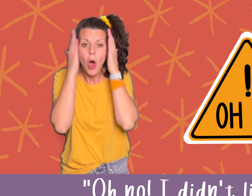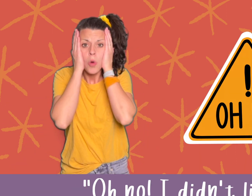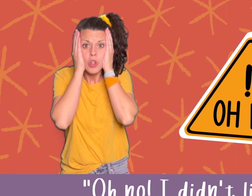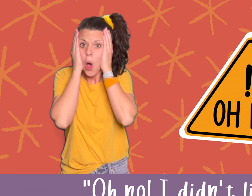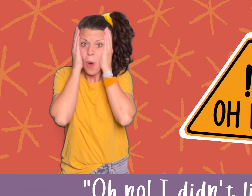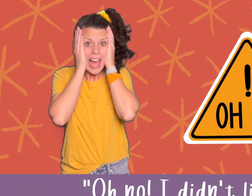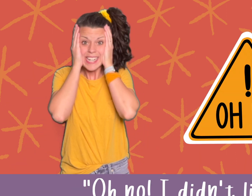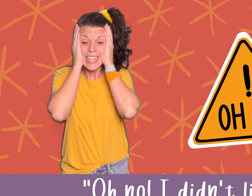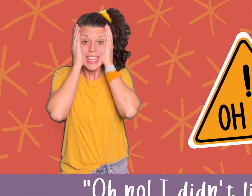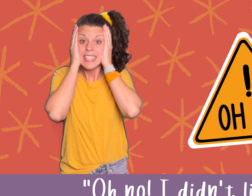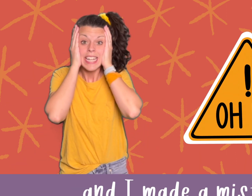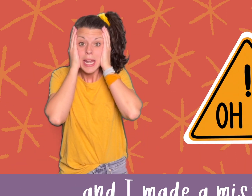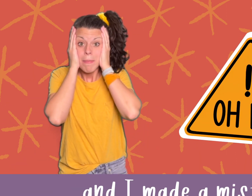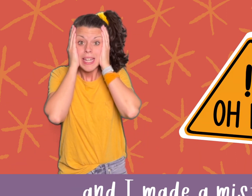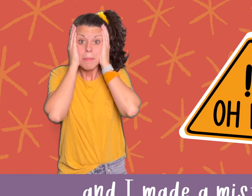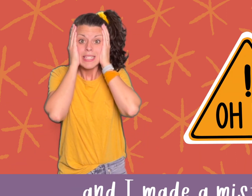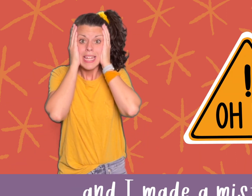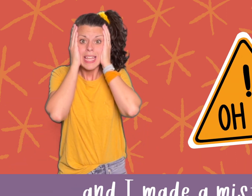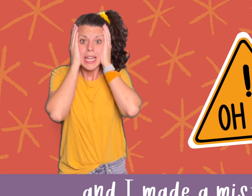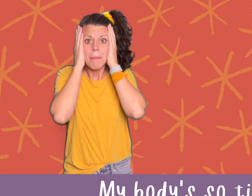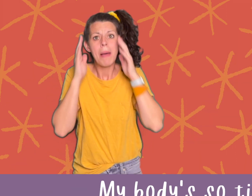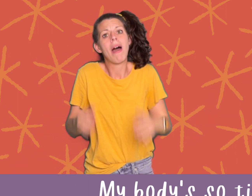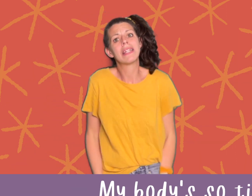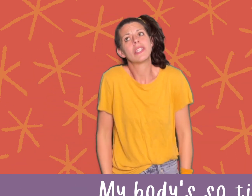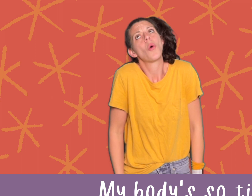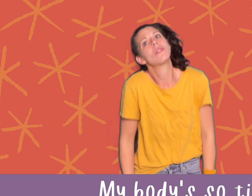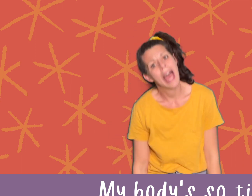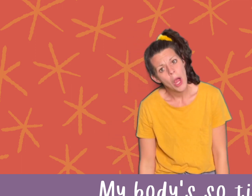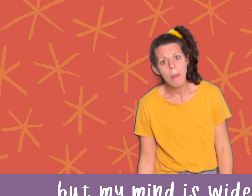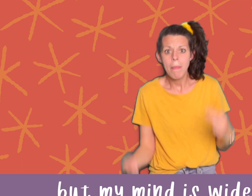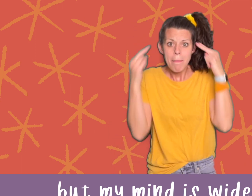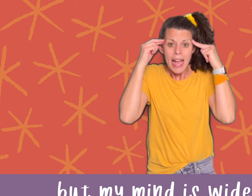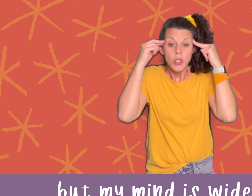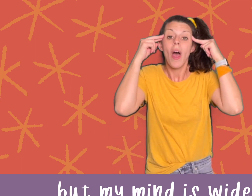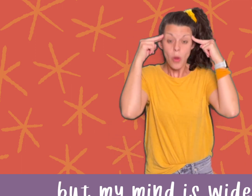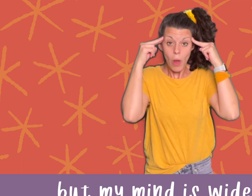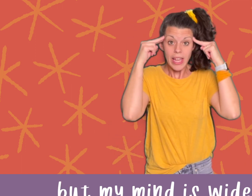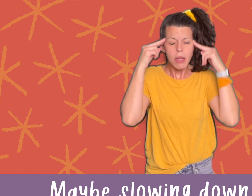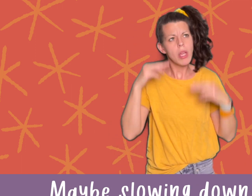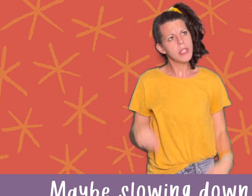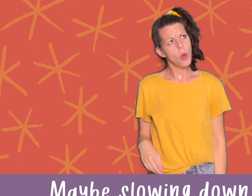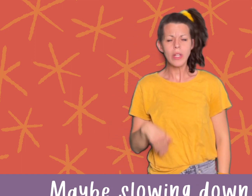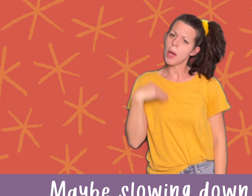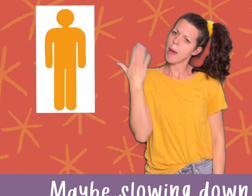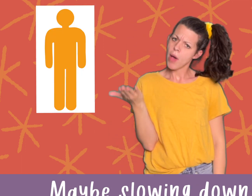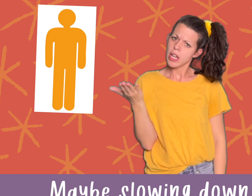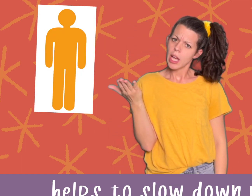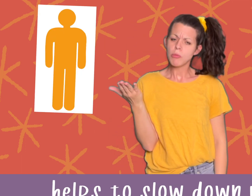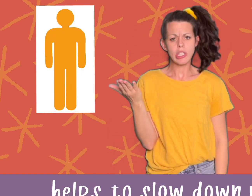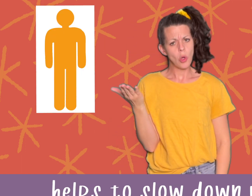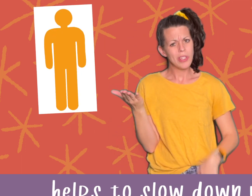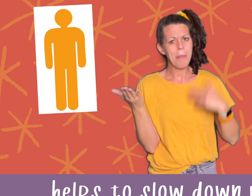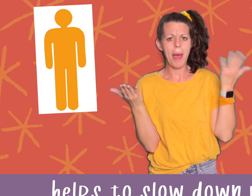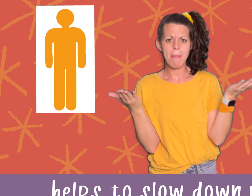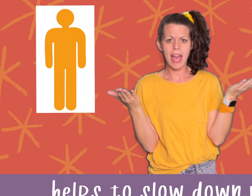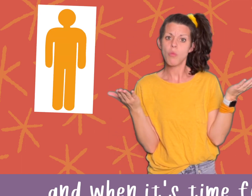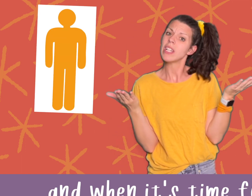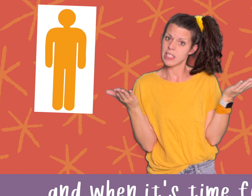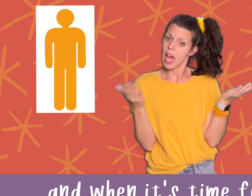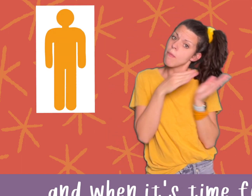oh no, I didn't listen and I made a mistake. My body's so tired, but my mind is wide awake. Maybe slowing down my body helps to slow down my mind. When it's time for